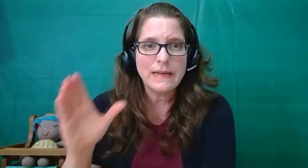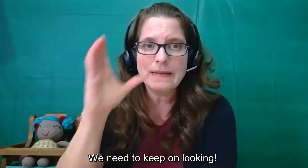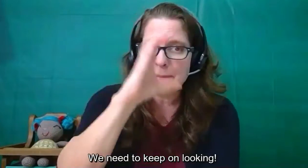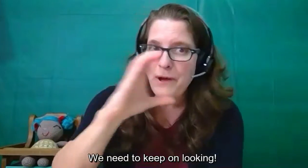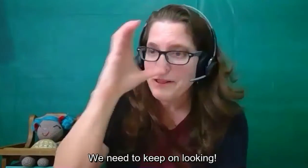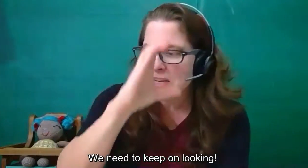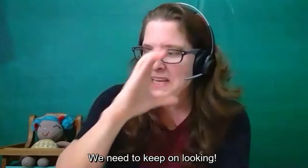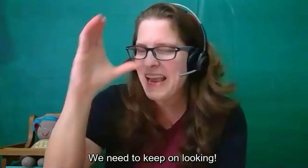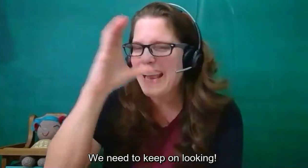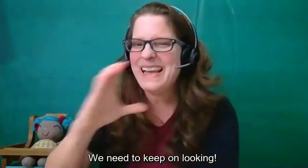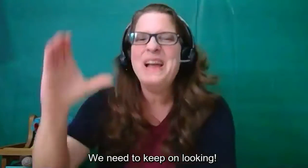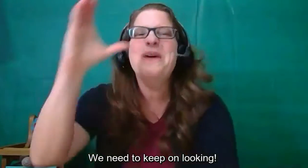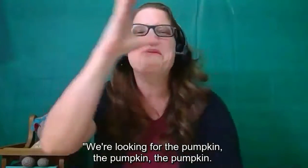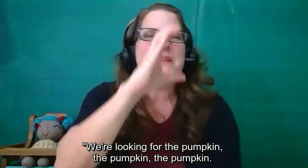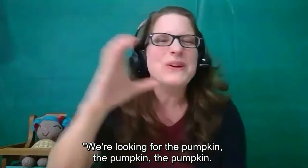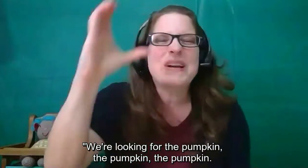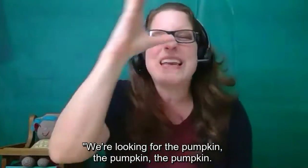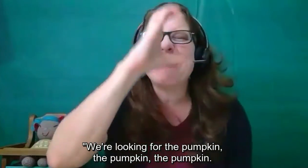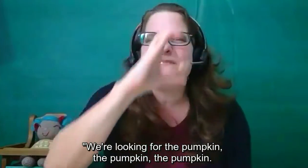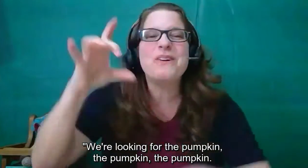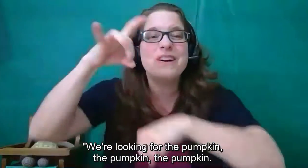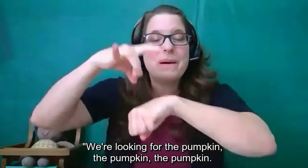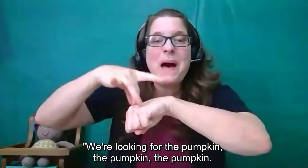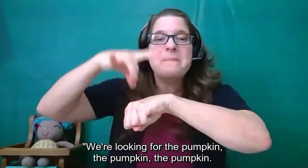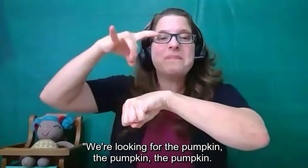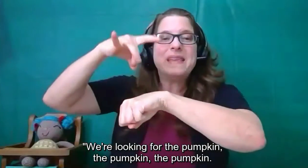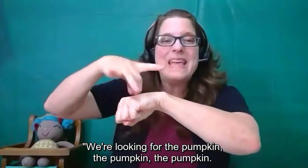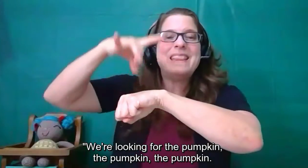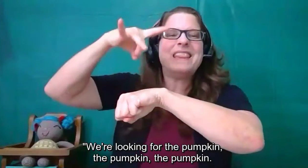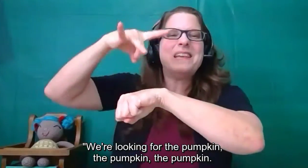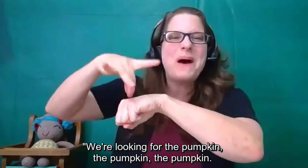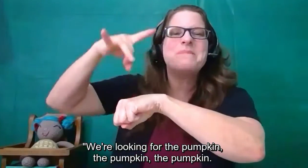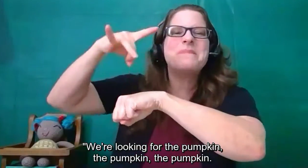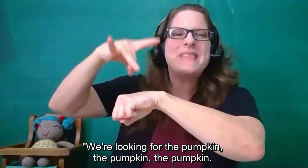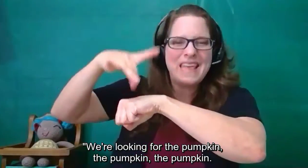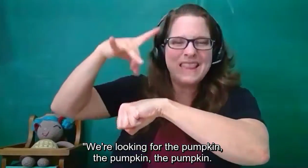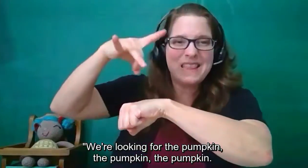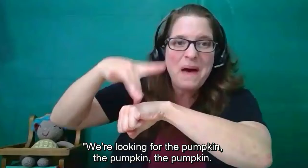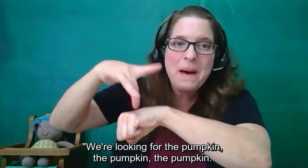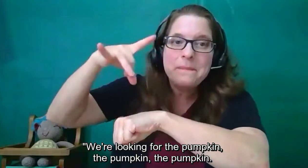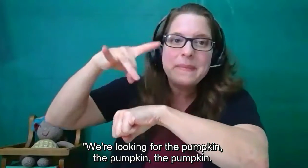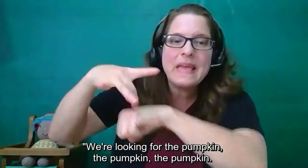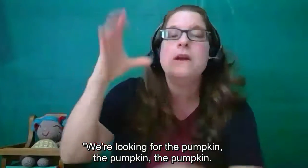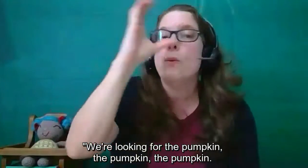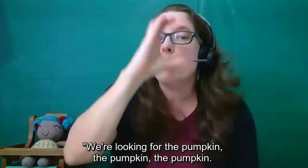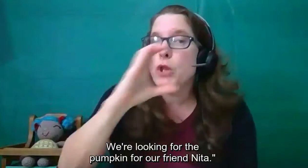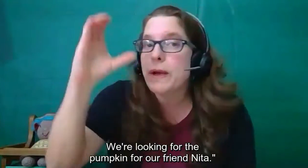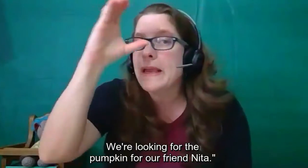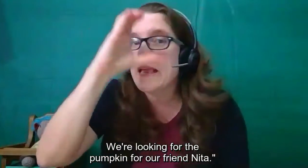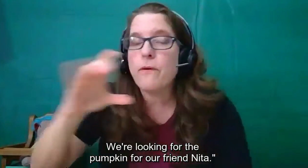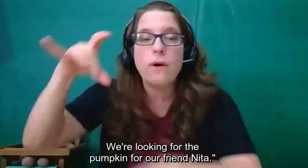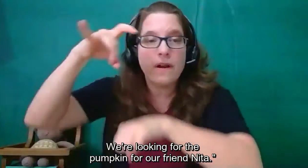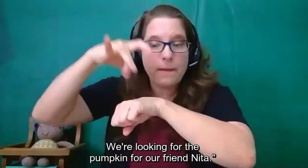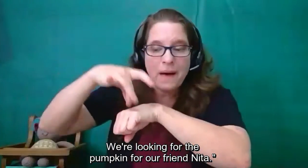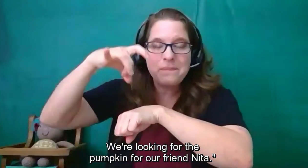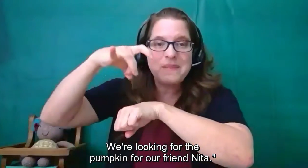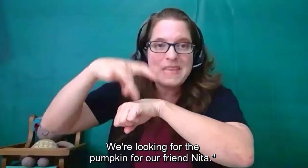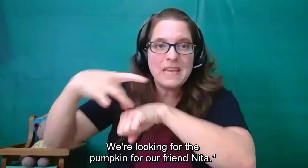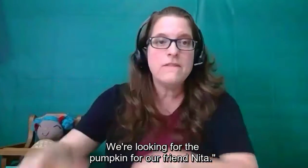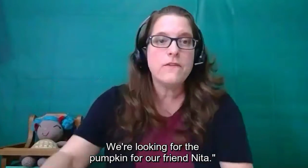keep on looking. We're looking for the pumpkin, the pumpkin, the pumpkin. We're looking for the pumpkin for